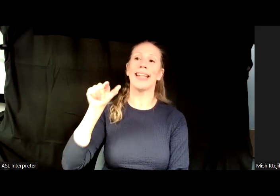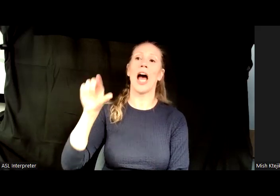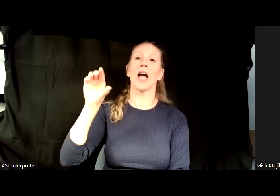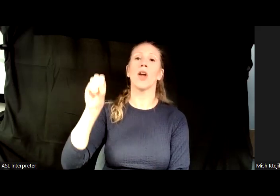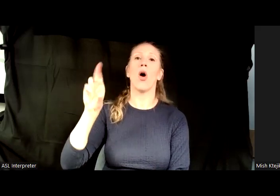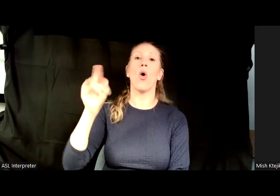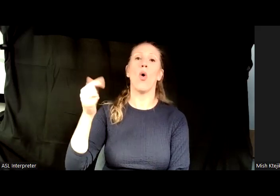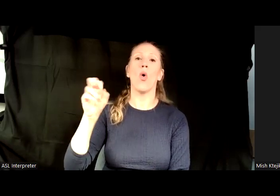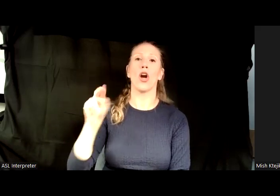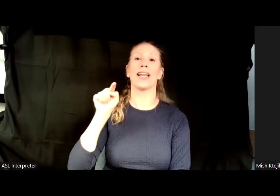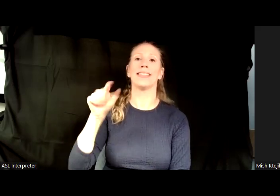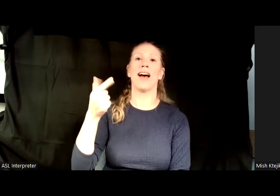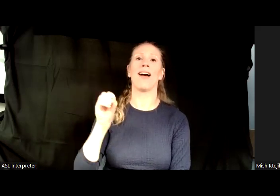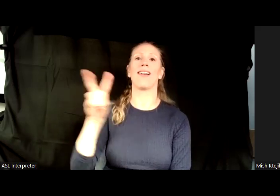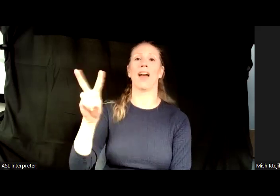Carrie.edwards@oha.oregon.gov.